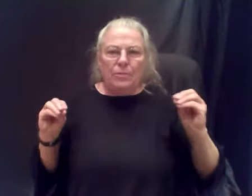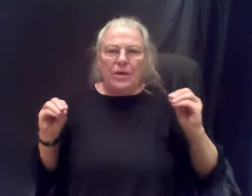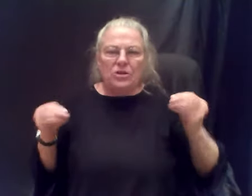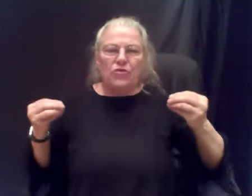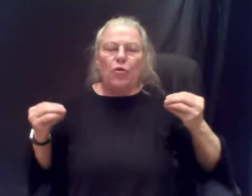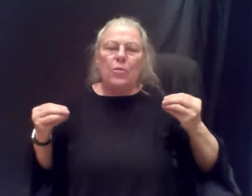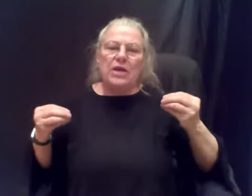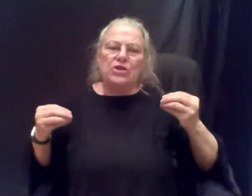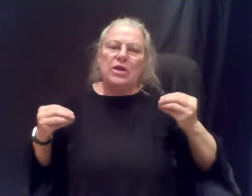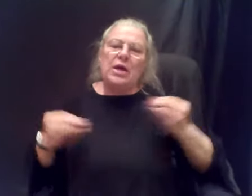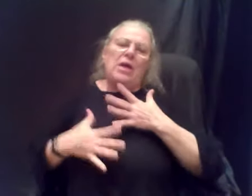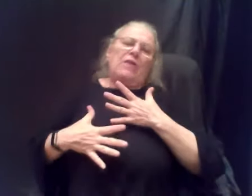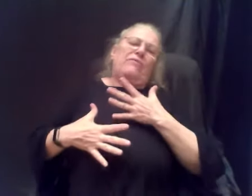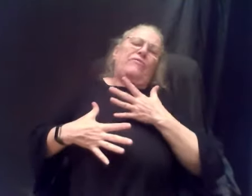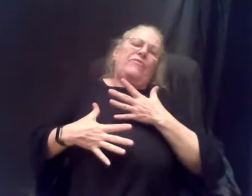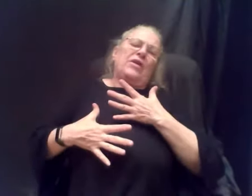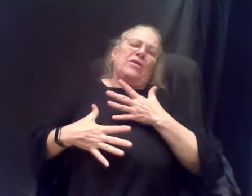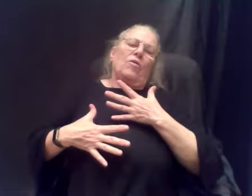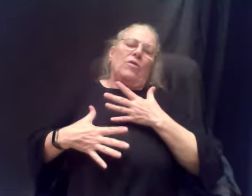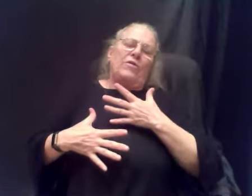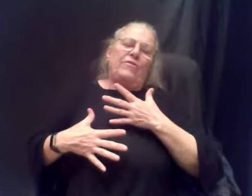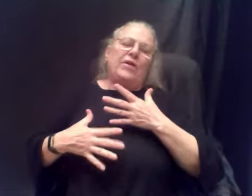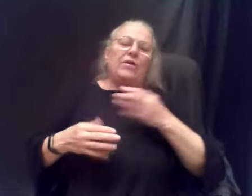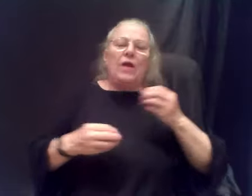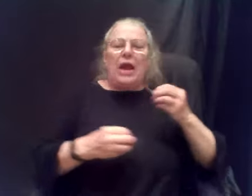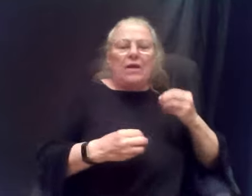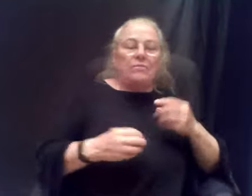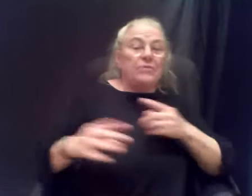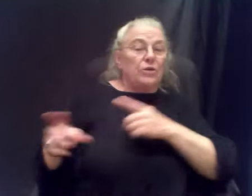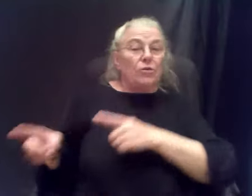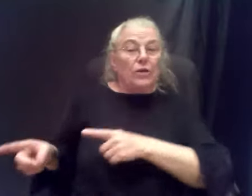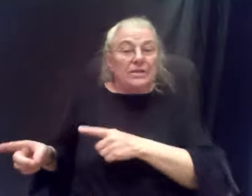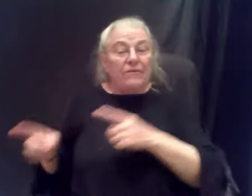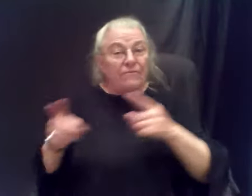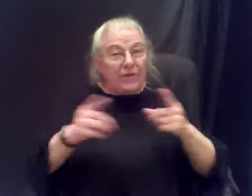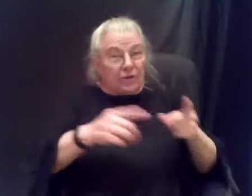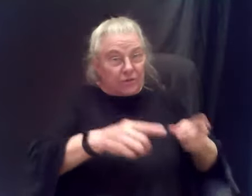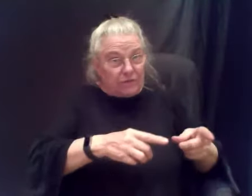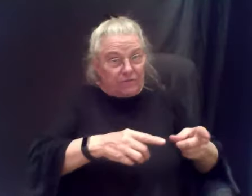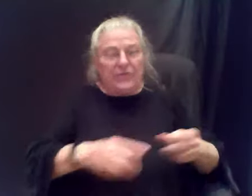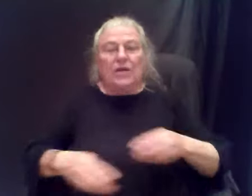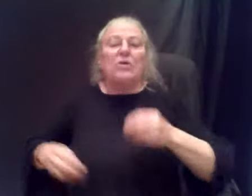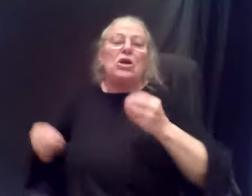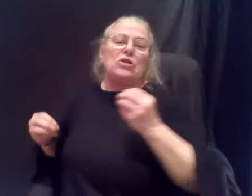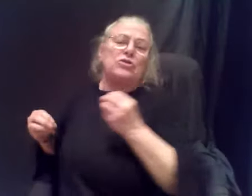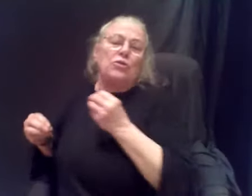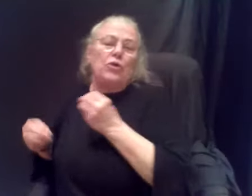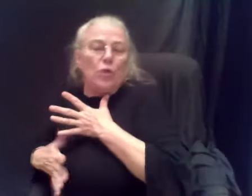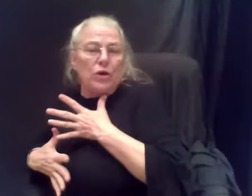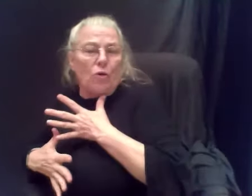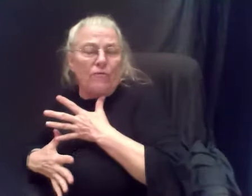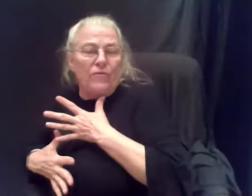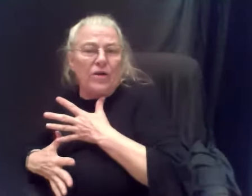pinched formation. Fear, and you're going to see fear to fear. So you're going to go fear